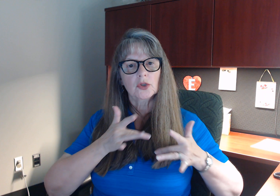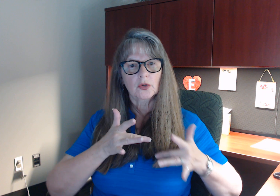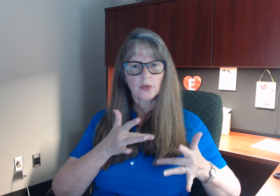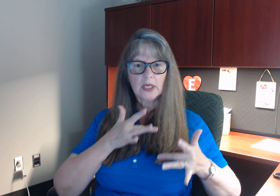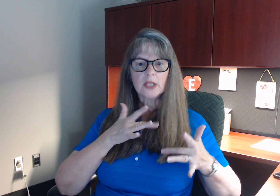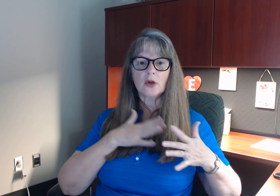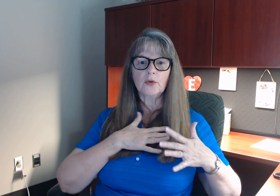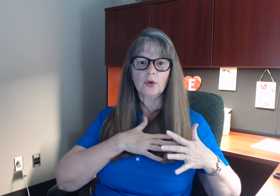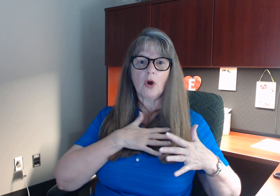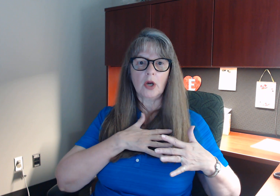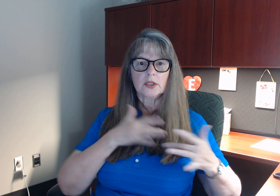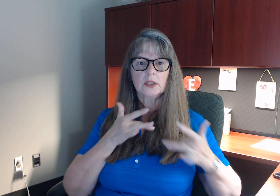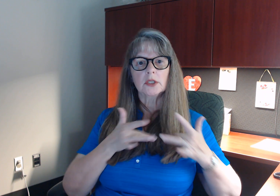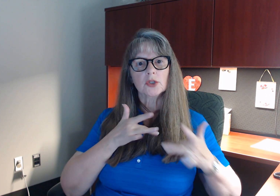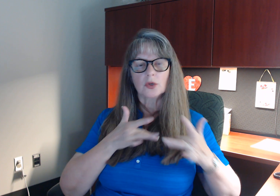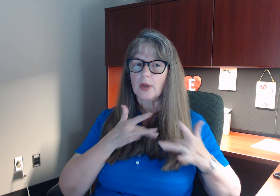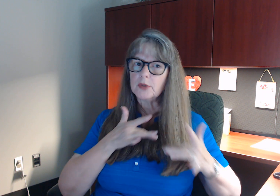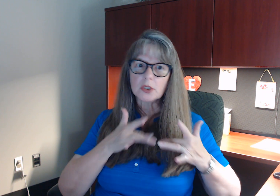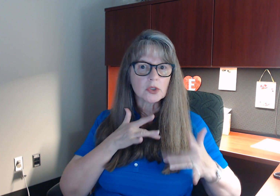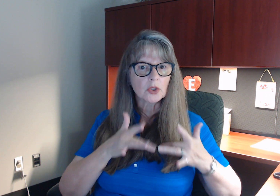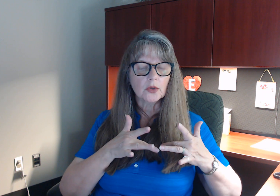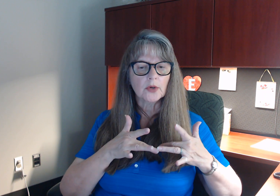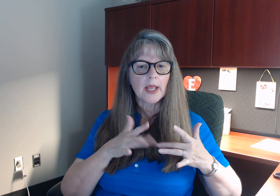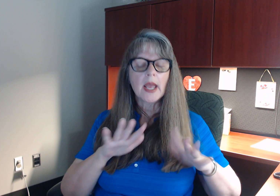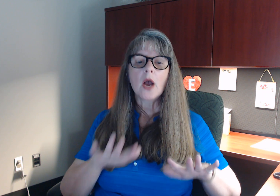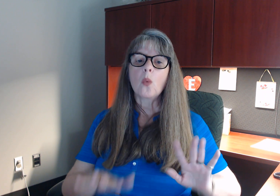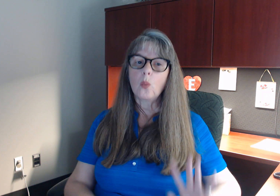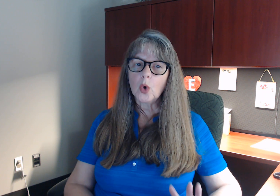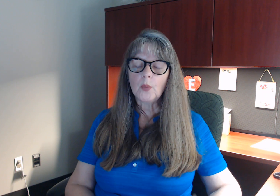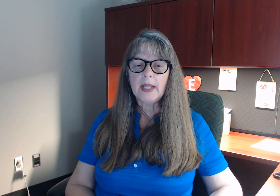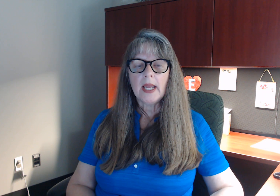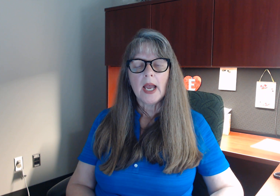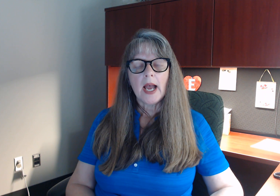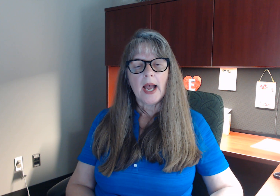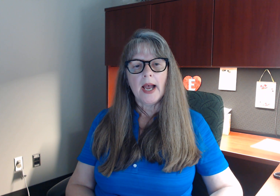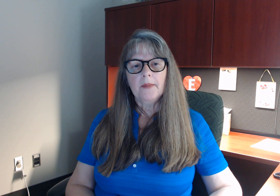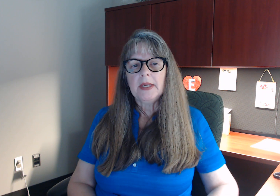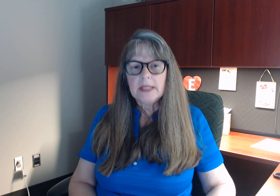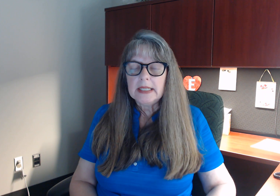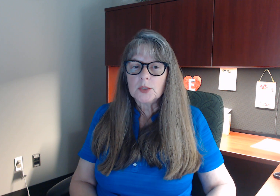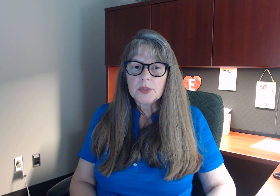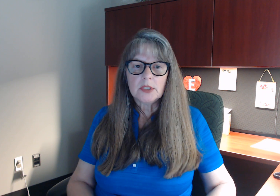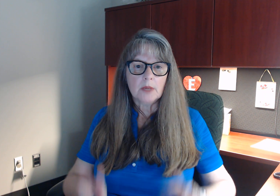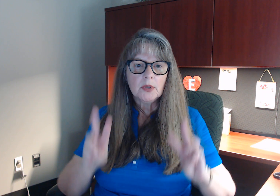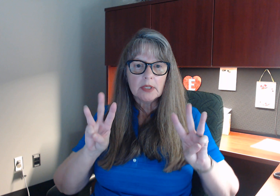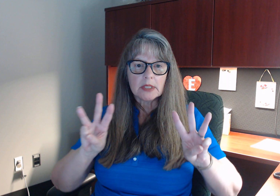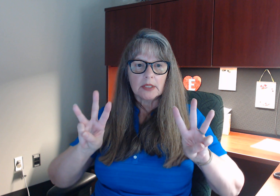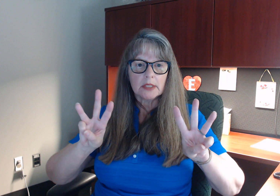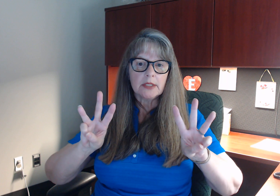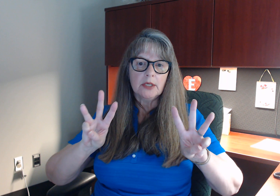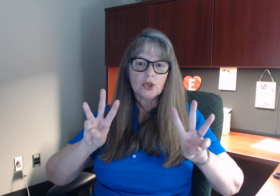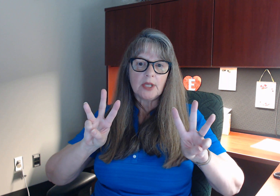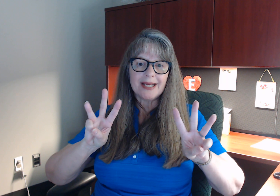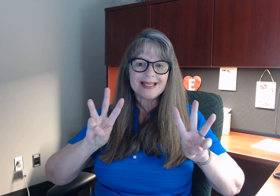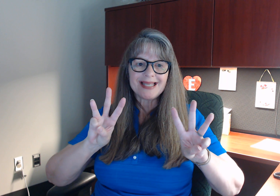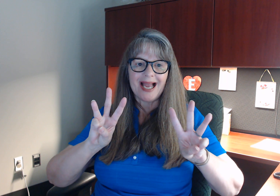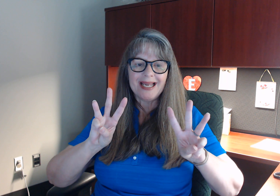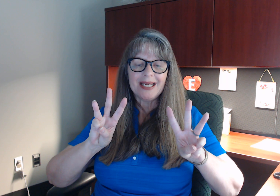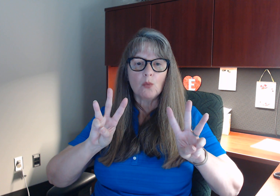concerned, and it's over your heart. Concerned, I'm just concerned. Worry, it is with a W. It is an initialized sign.